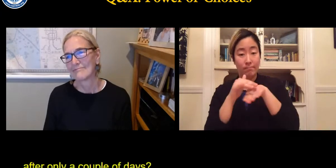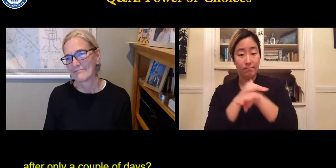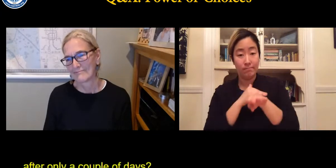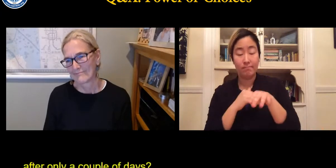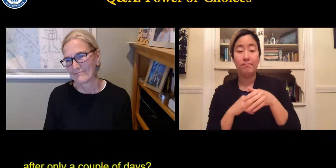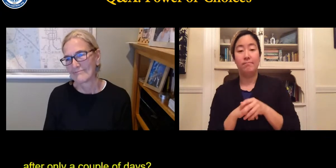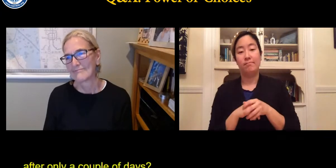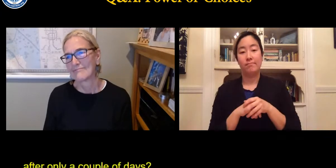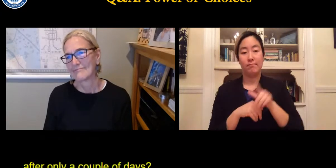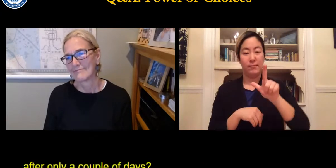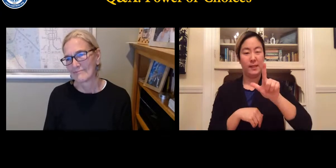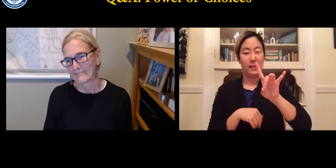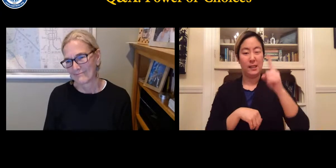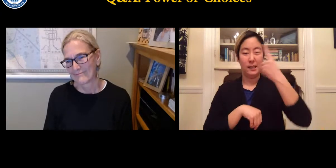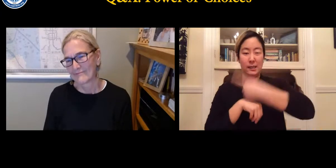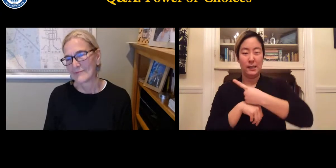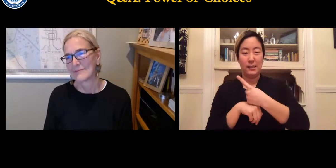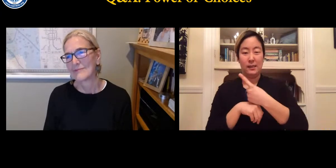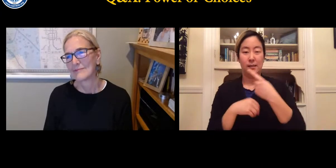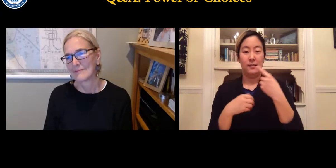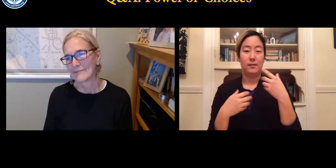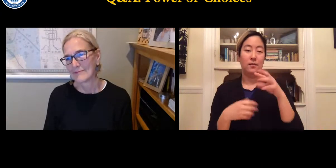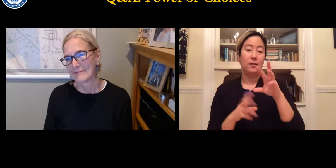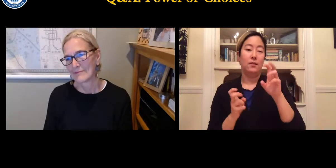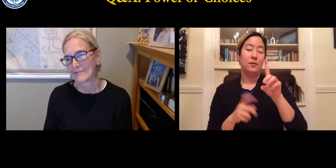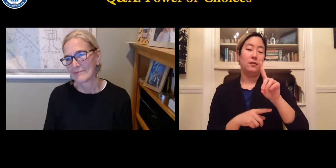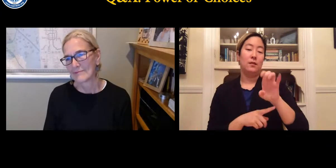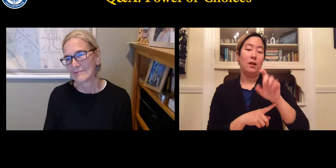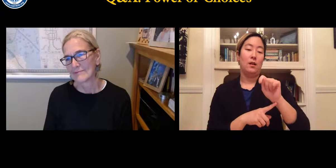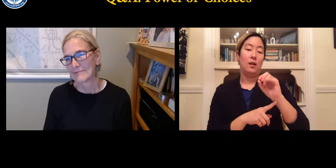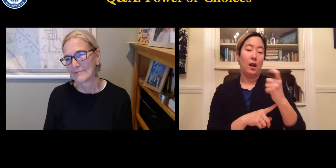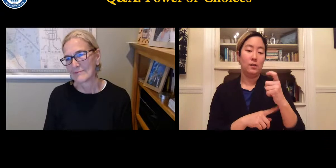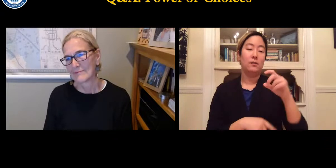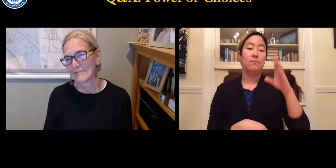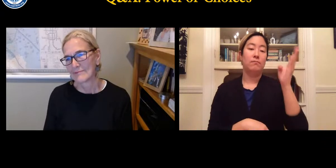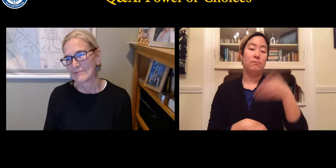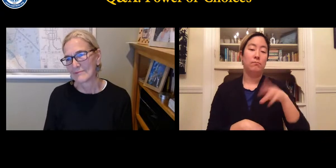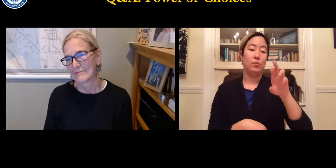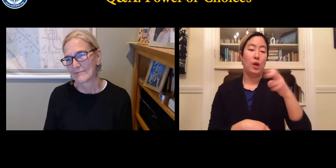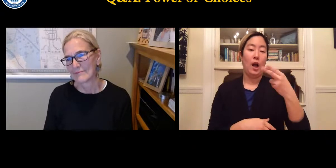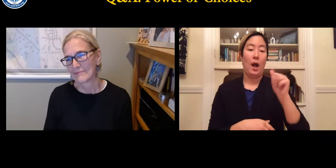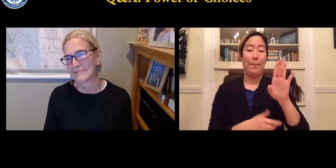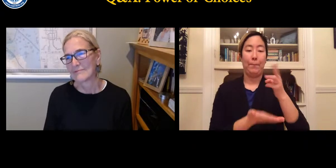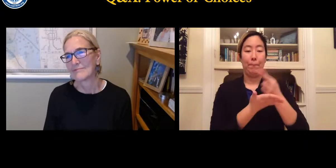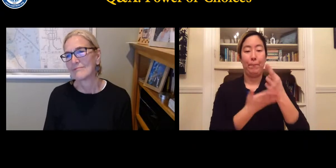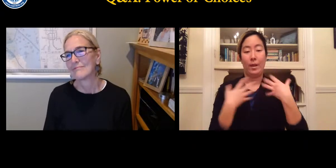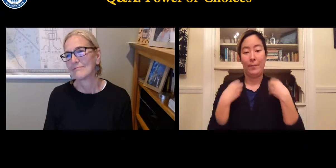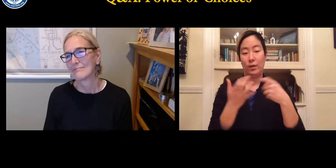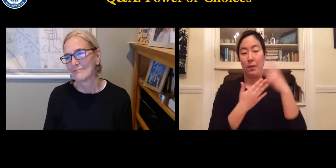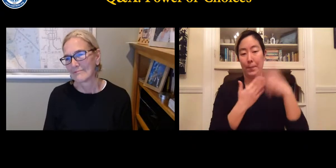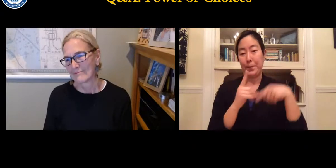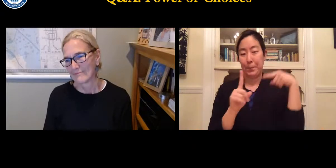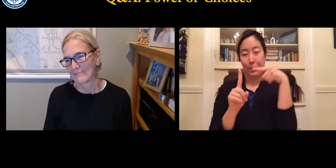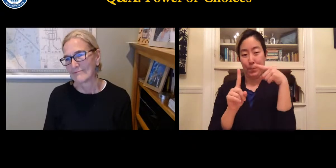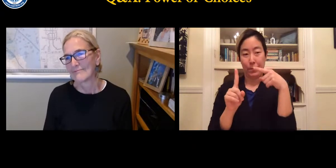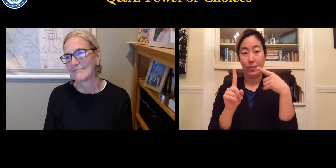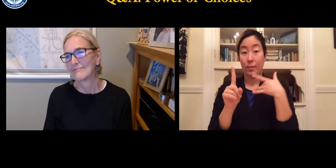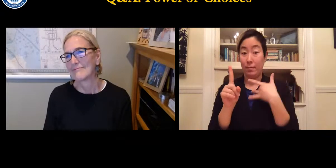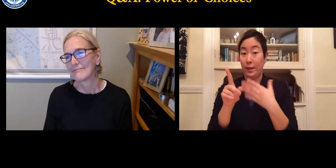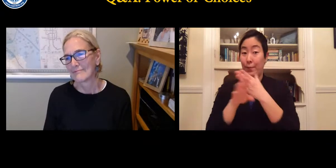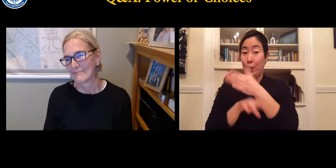to afford expenses. Insurance wasn't covering. They didn't have enough people. It was